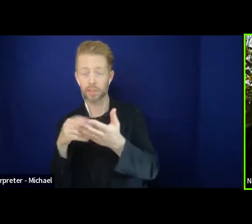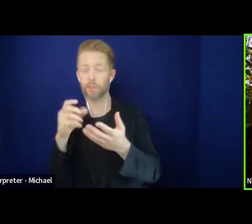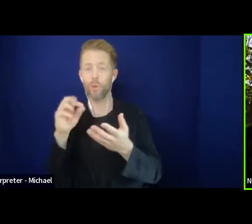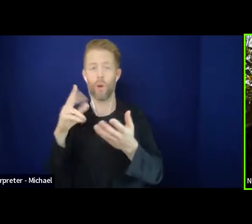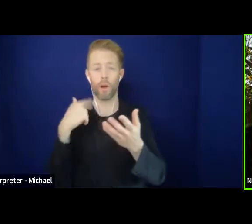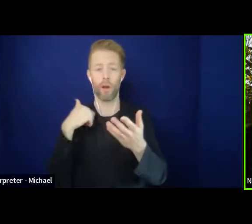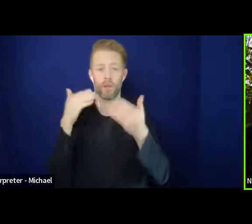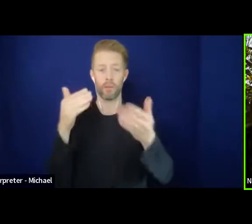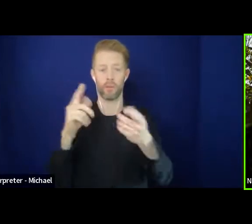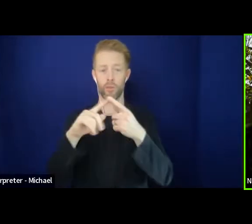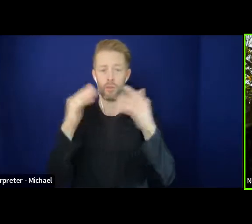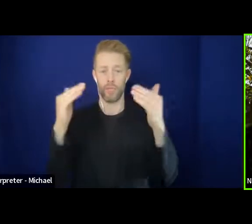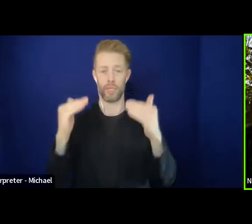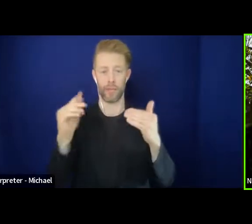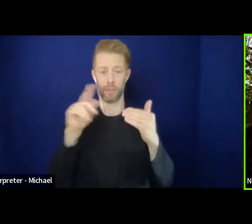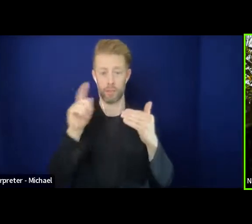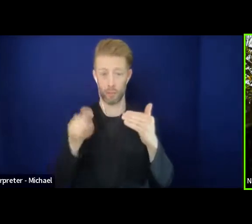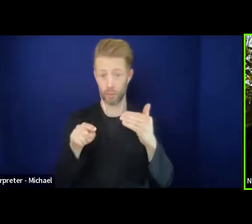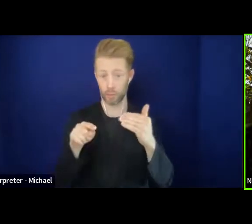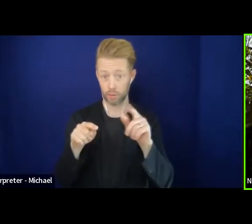the next question.